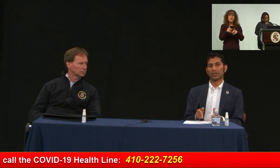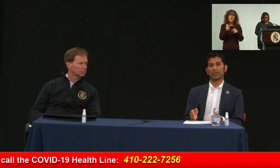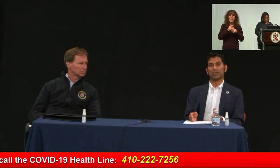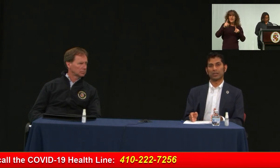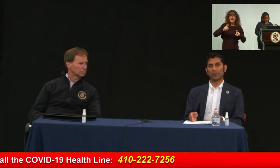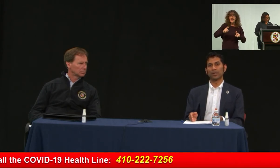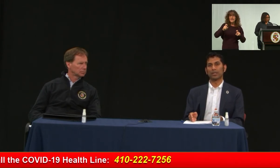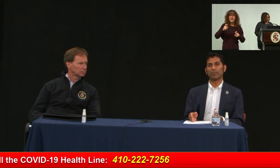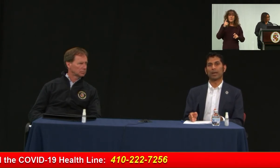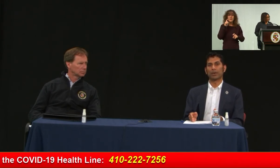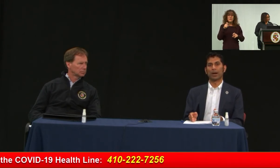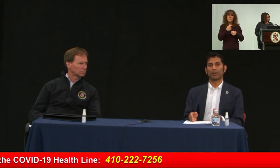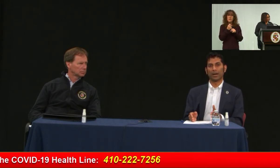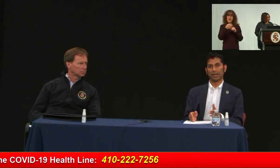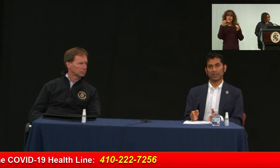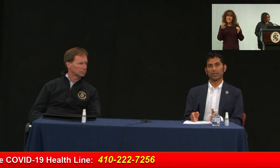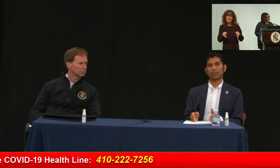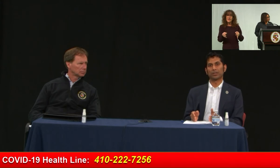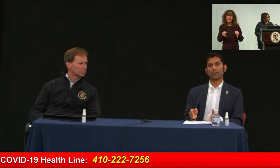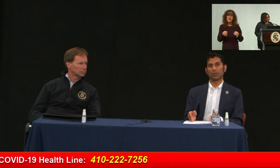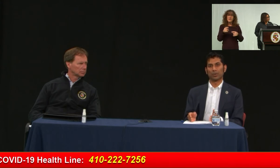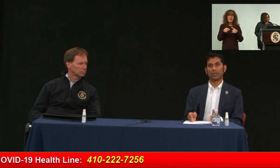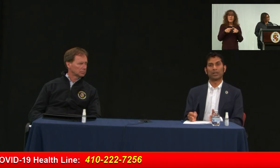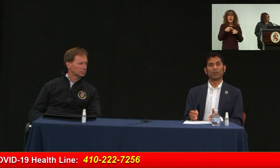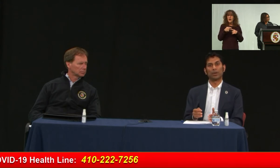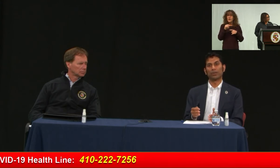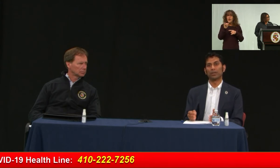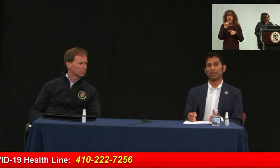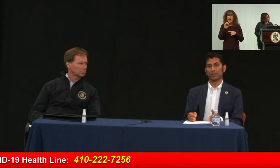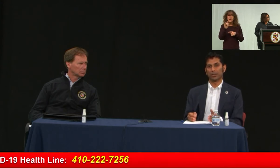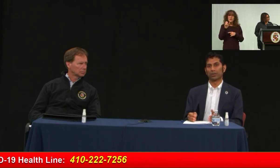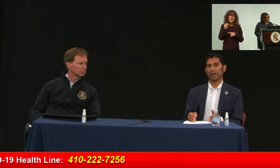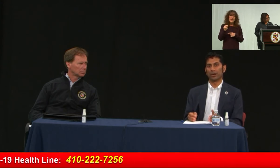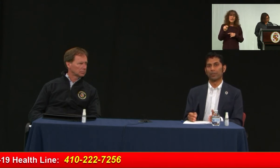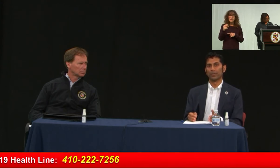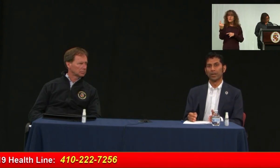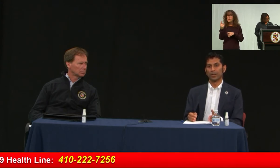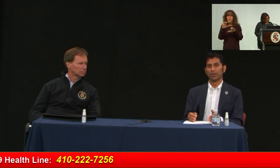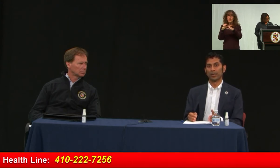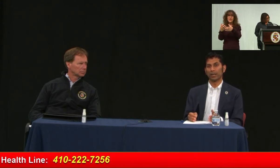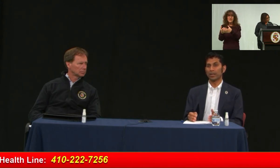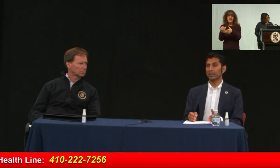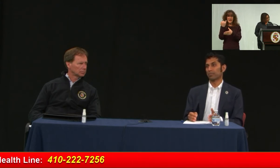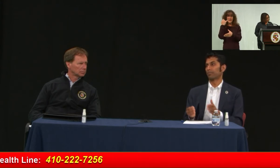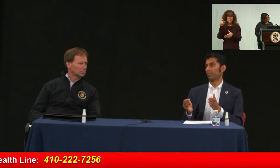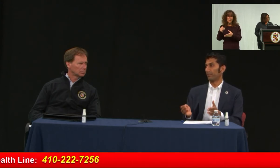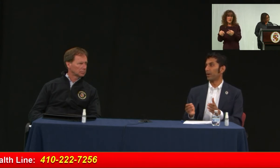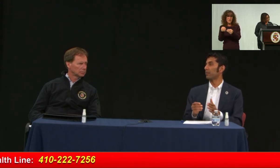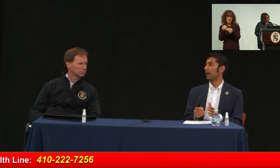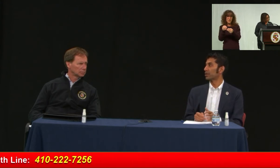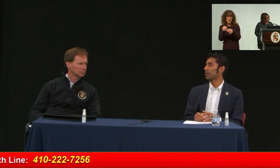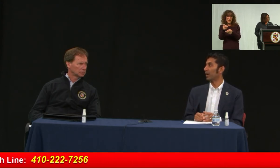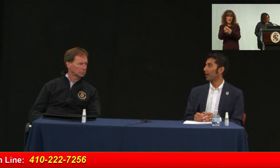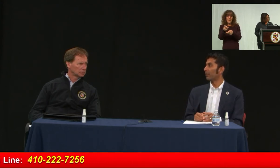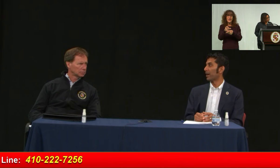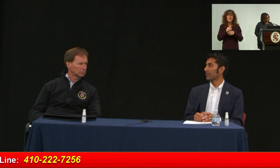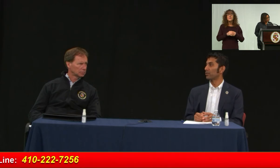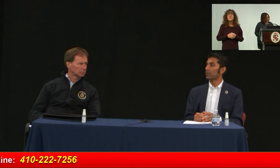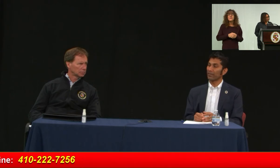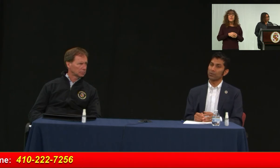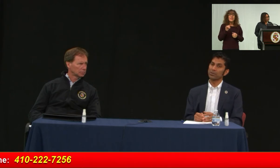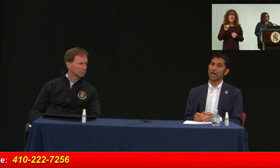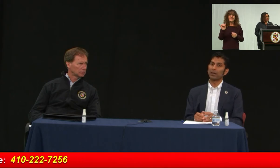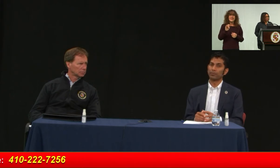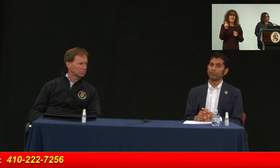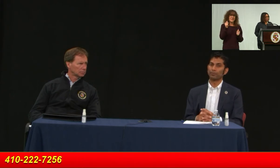because there are decisions that we need to make around isolation, quarantine, and whether you need additional care. So it is very much fast